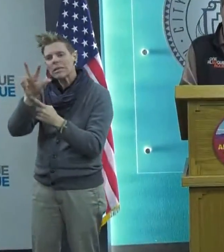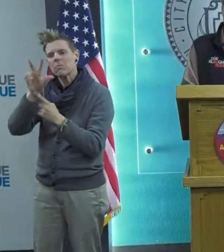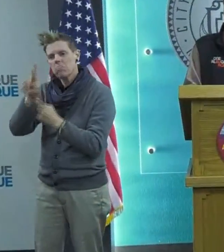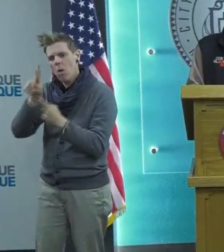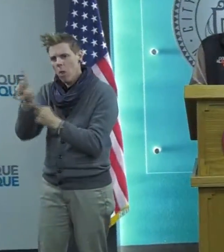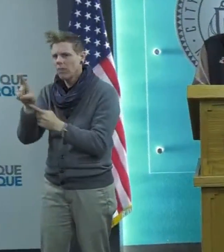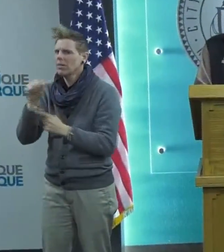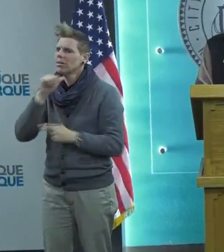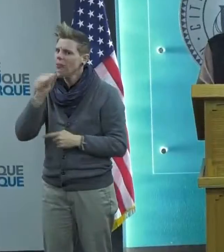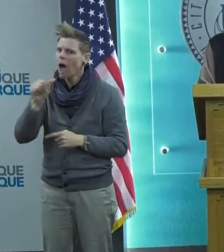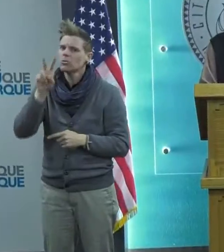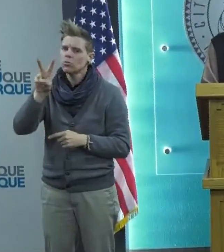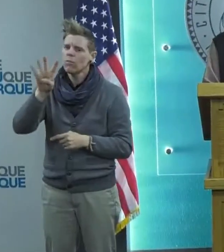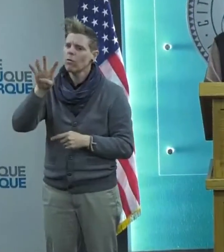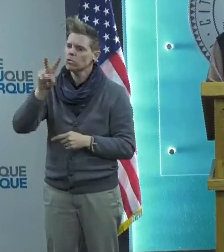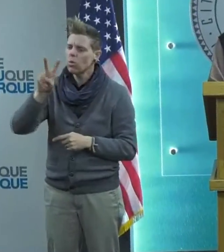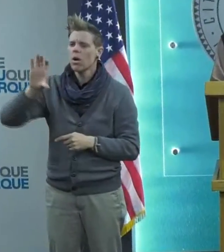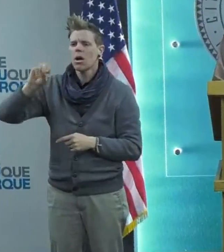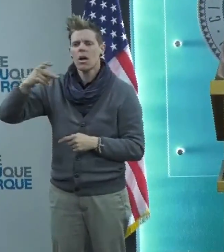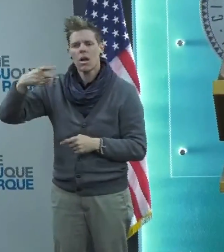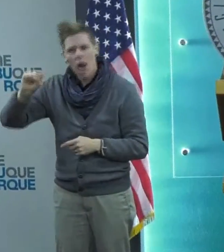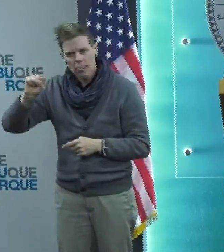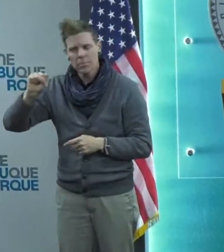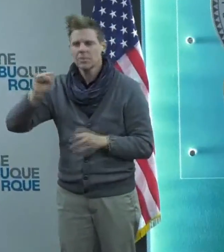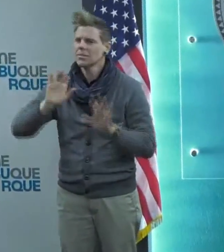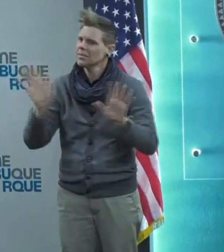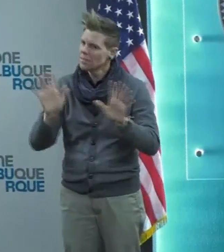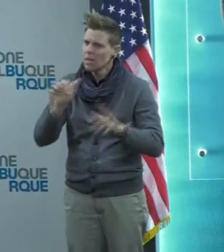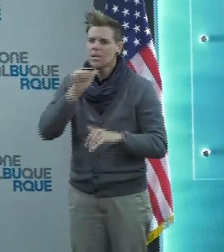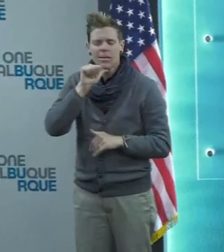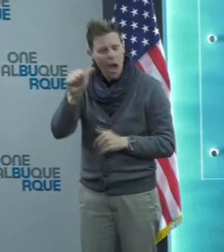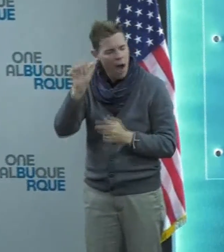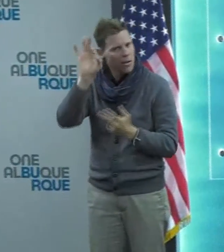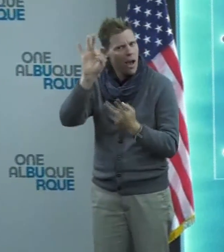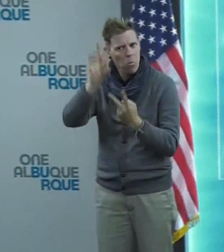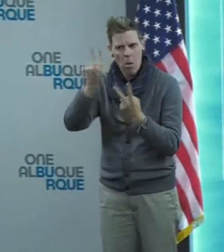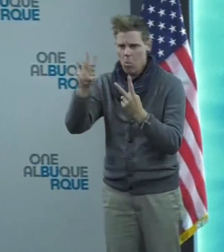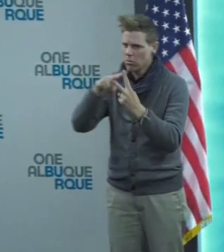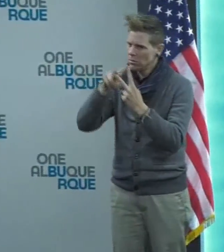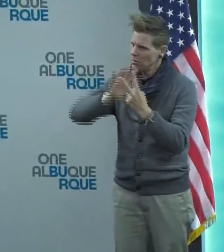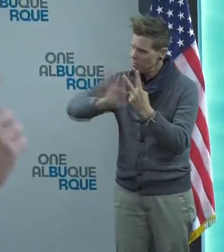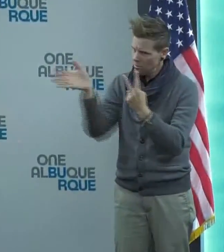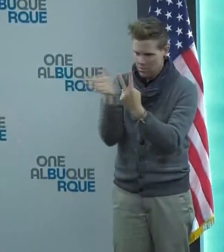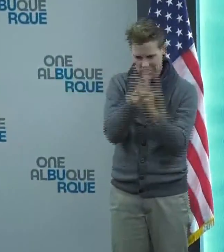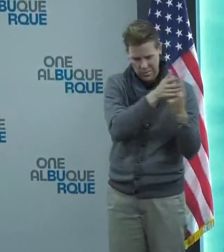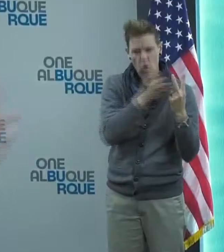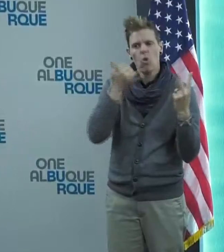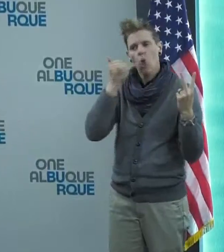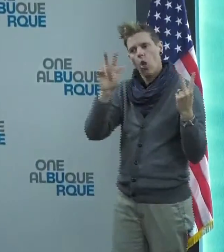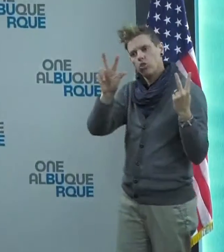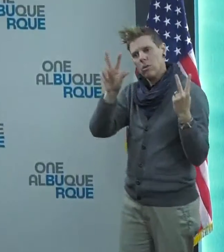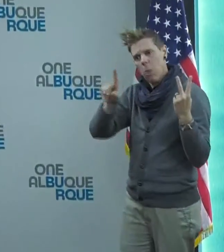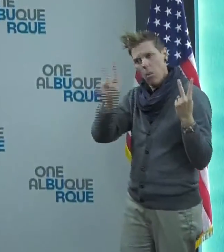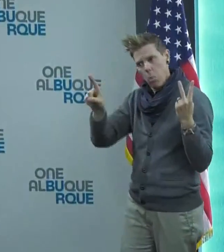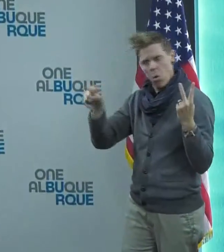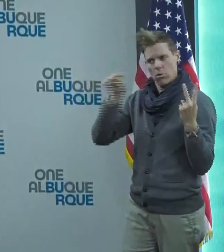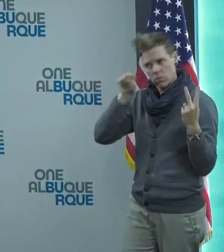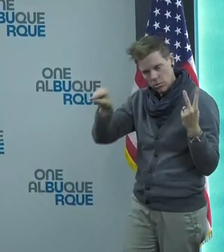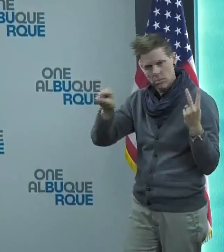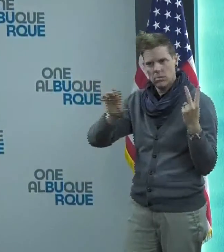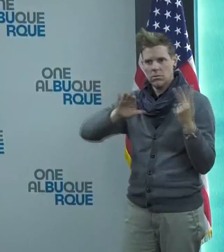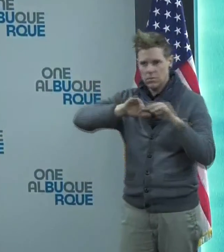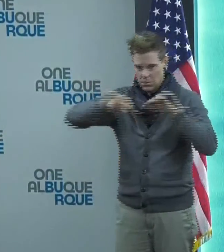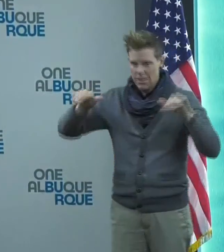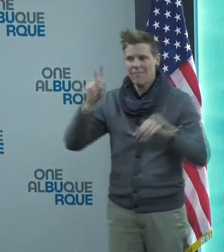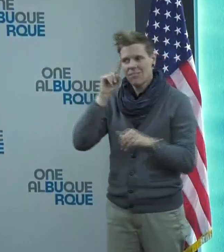242 cops, and please don't use 911 for those. Just call 311 and they'll get it to the right enforcement agency. A